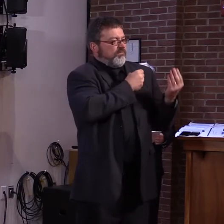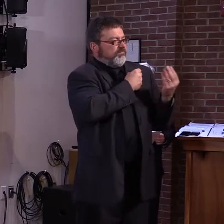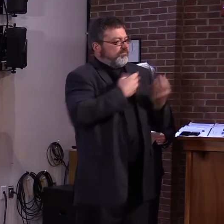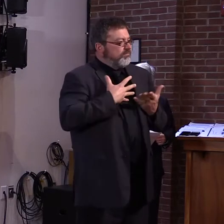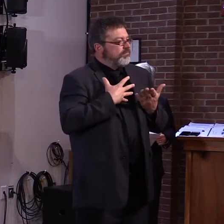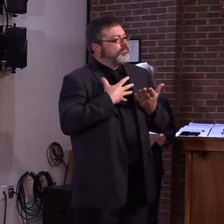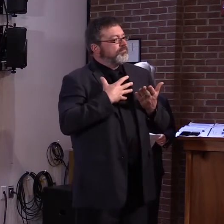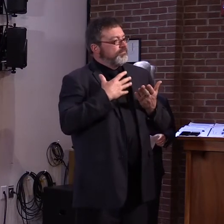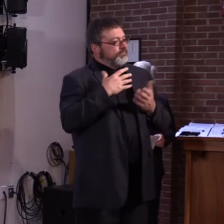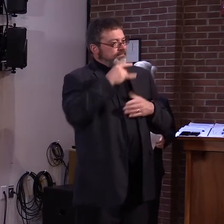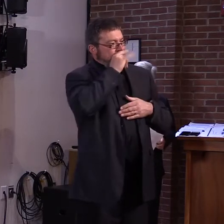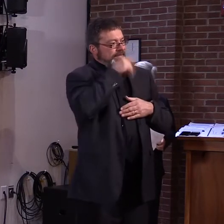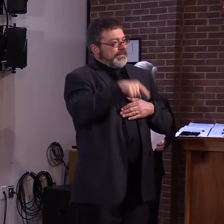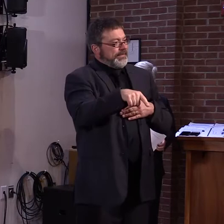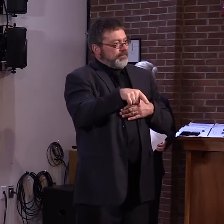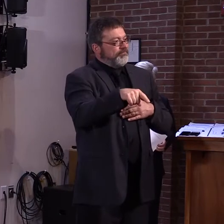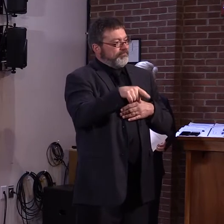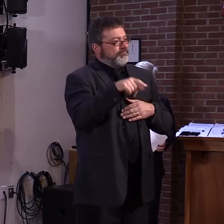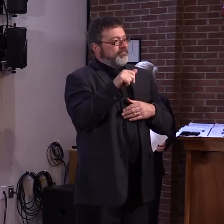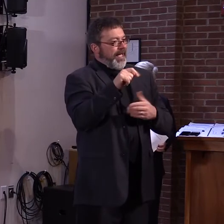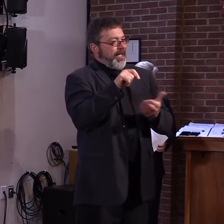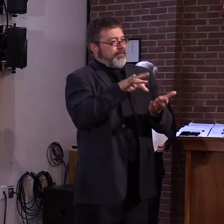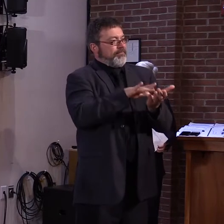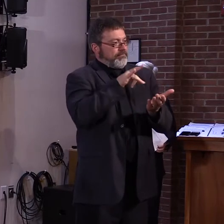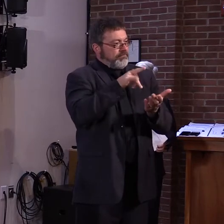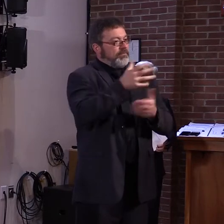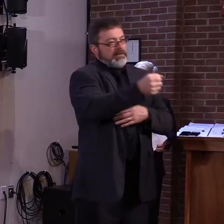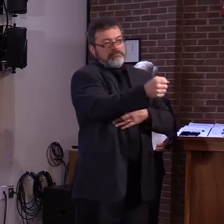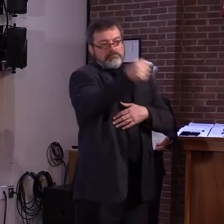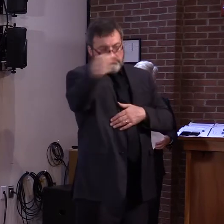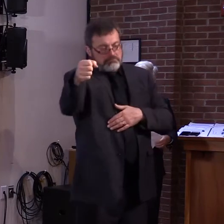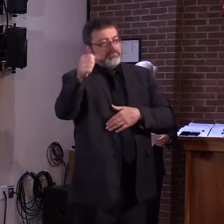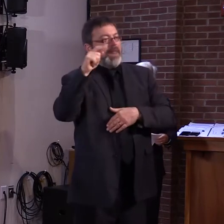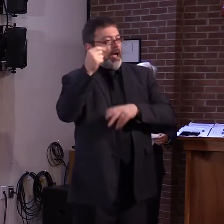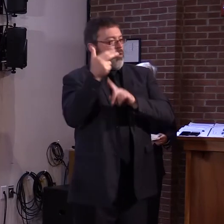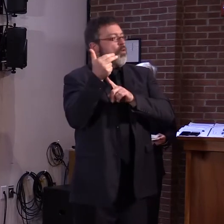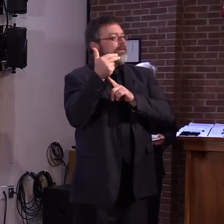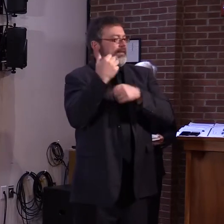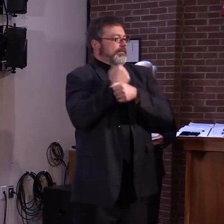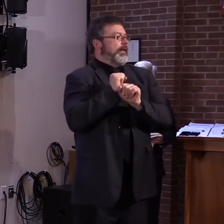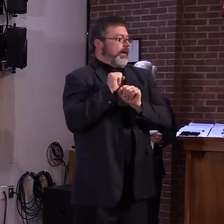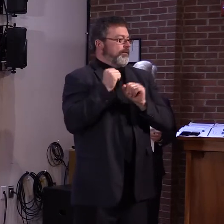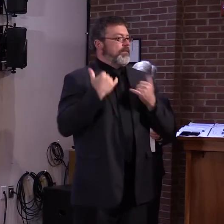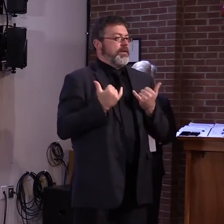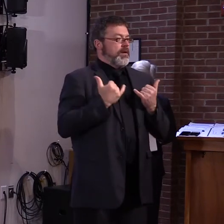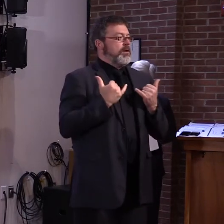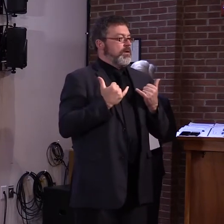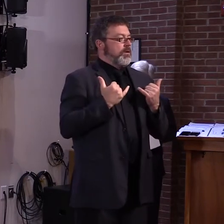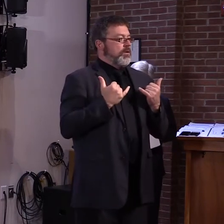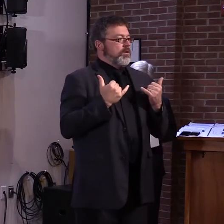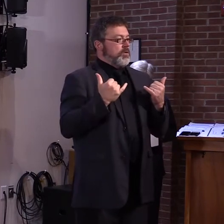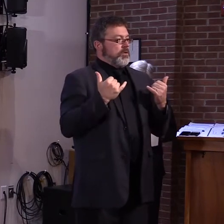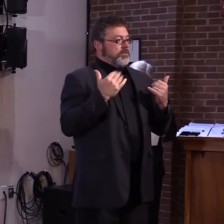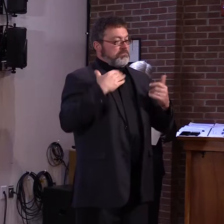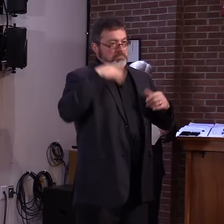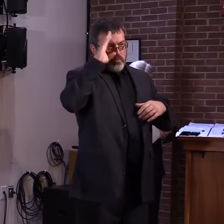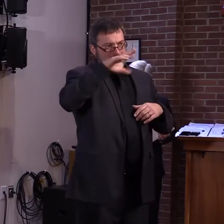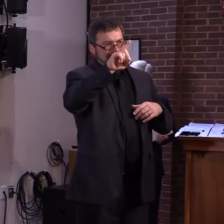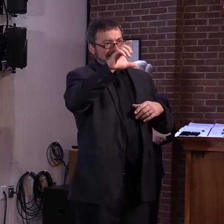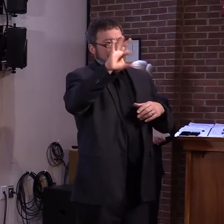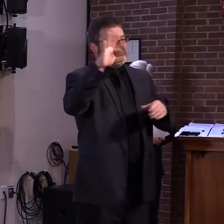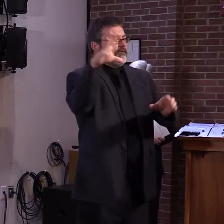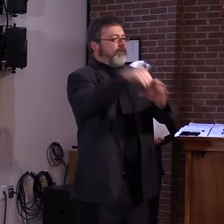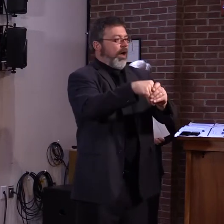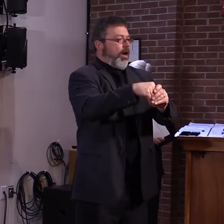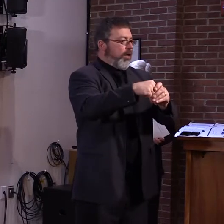children there, and I understand that. And I believe that the Department of Children and Families is working on that as